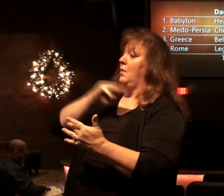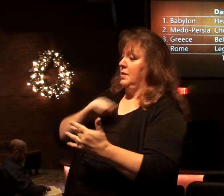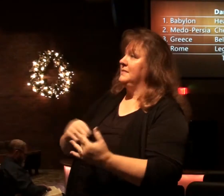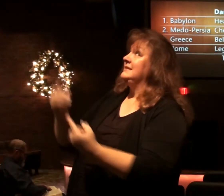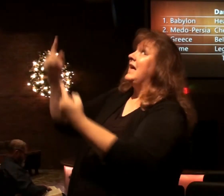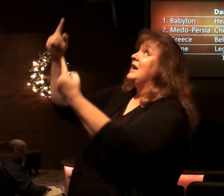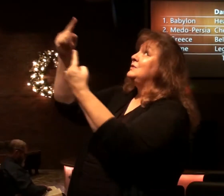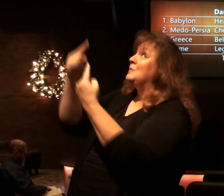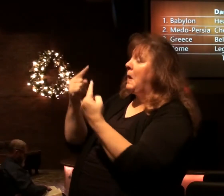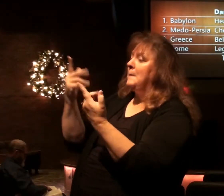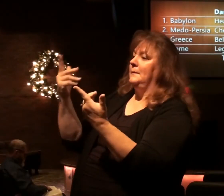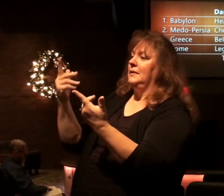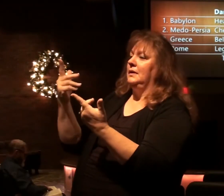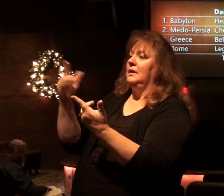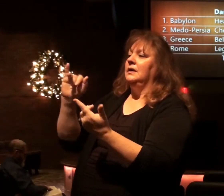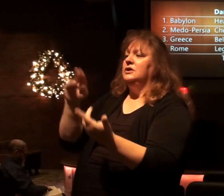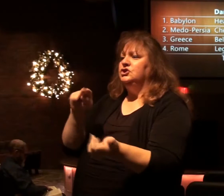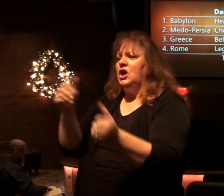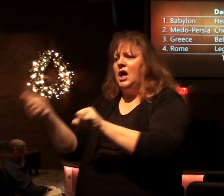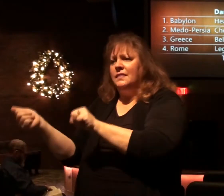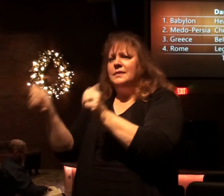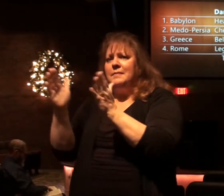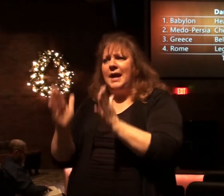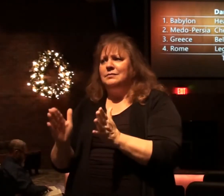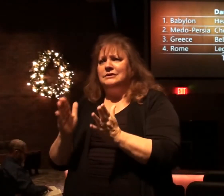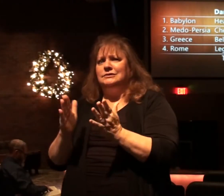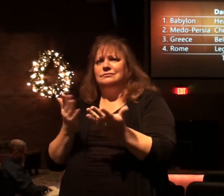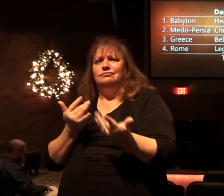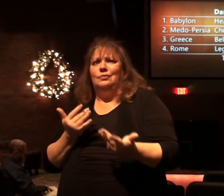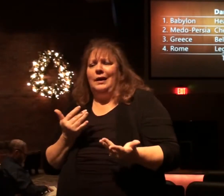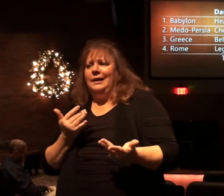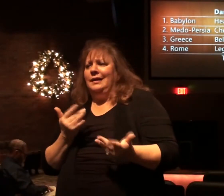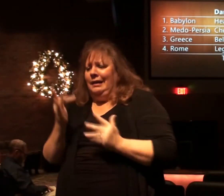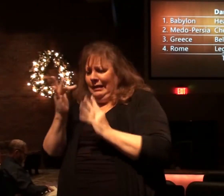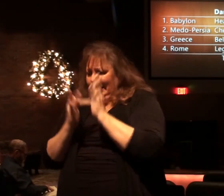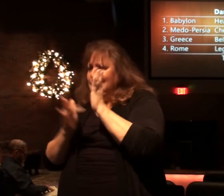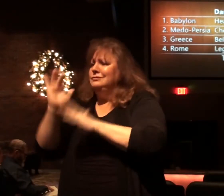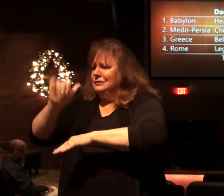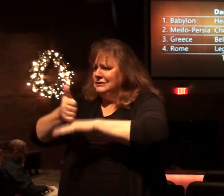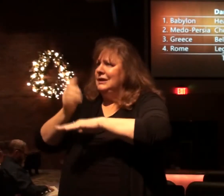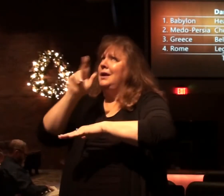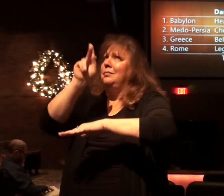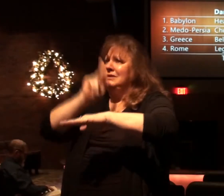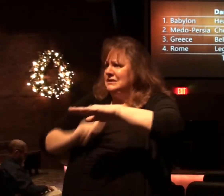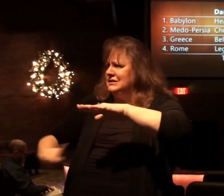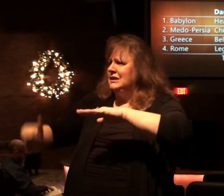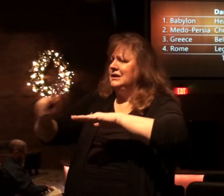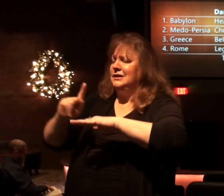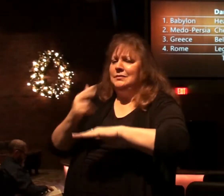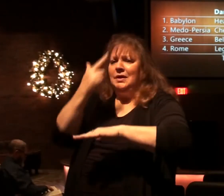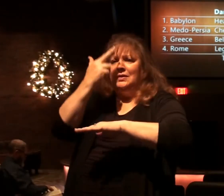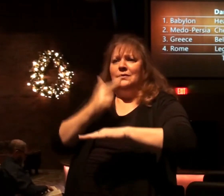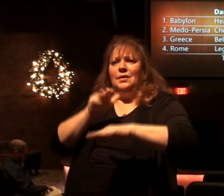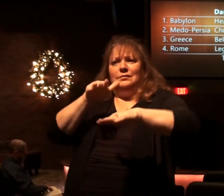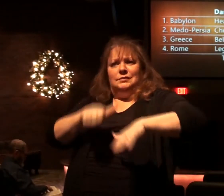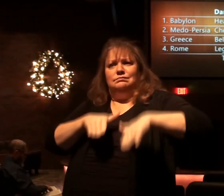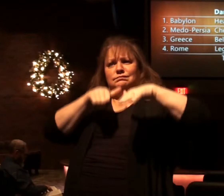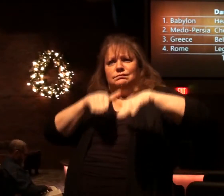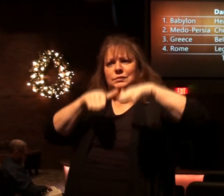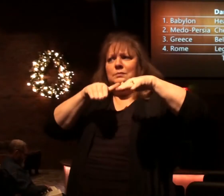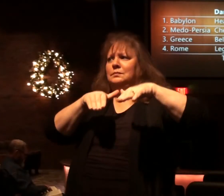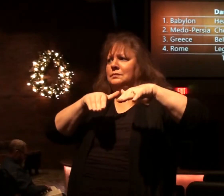Messiah. That's why John the Baptist was expecting that Christ would set up a kingdom, the Romans will be